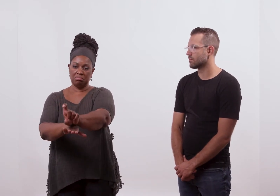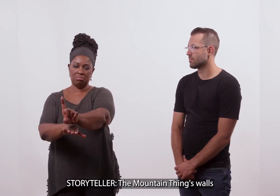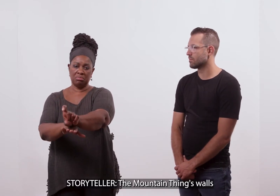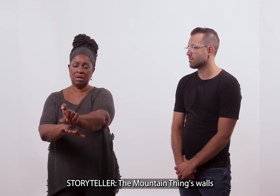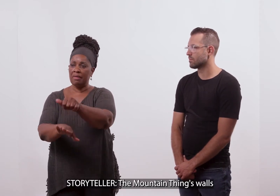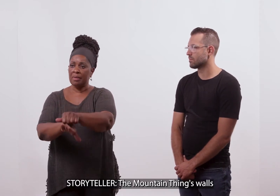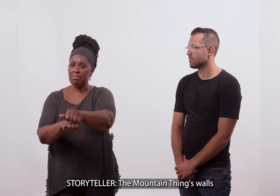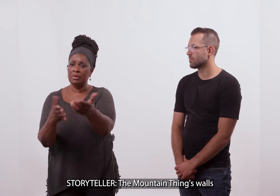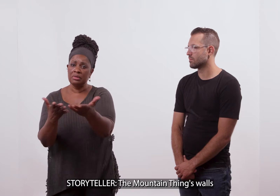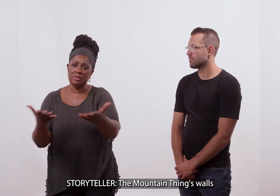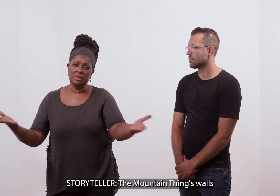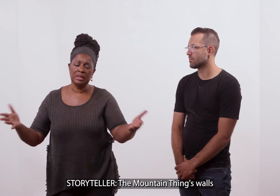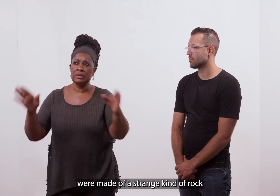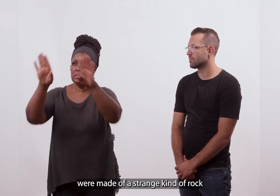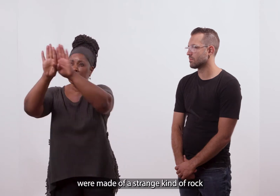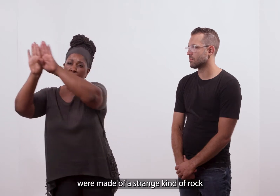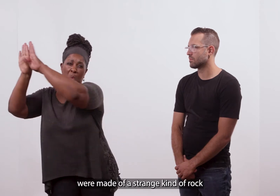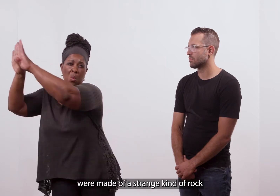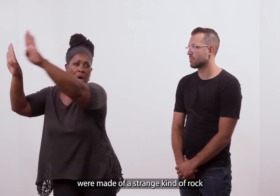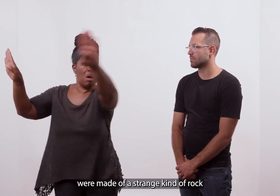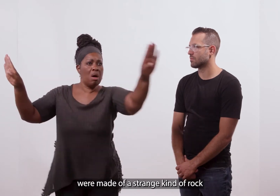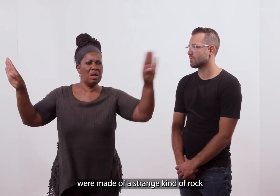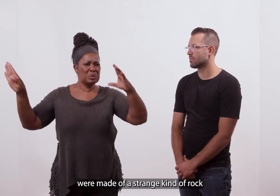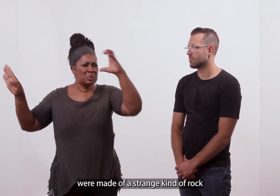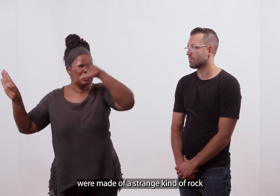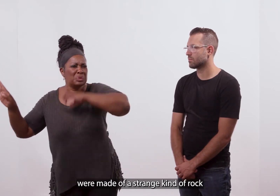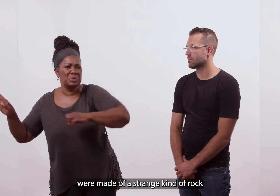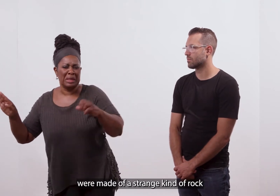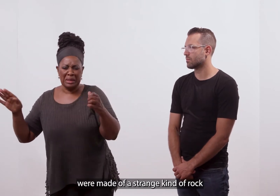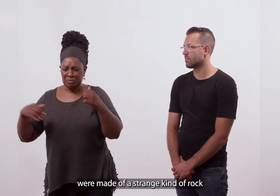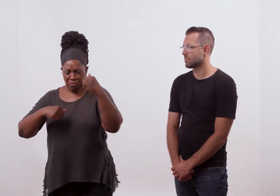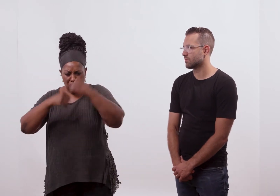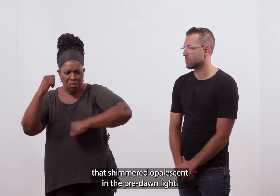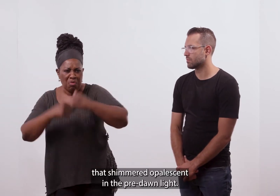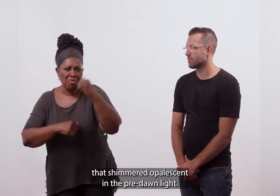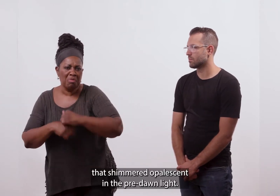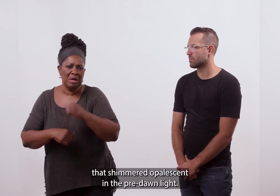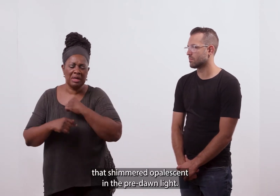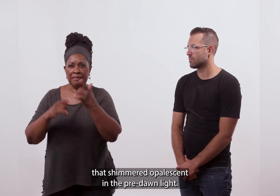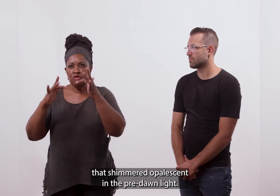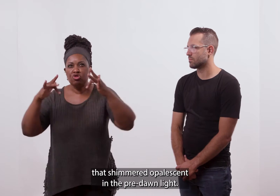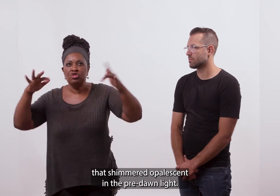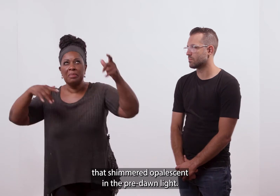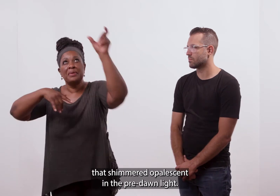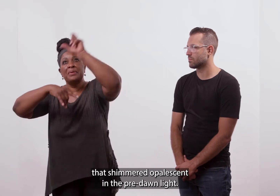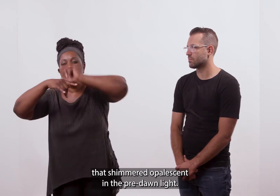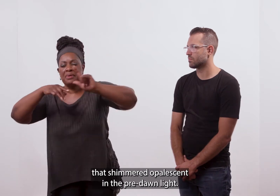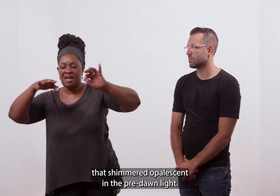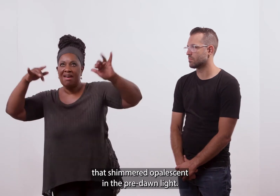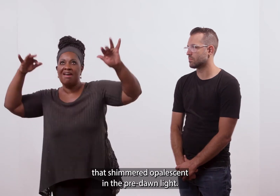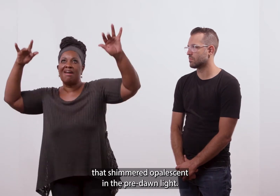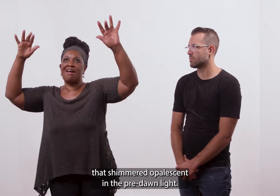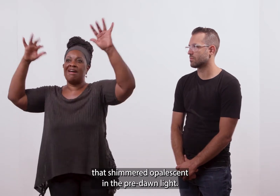The Mountain Thing's walls were made of a strange kind of rock that shimmered opalescent in